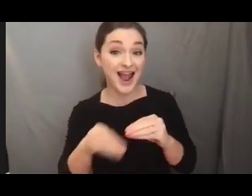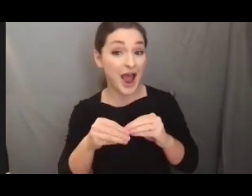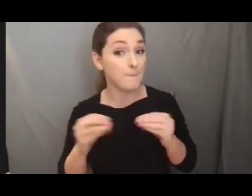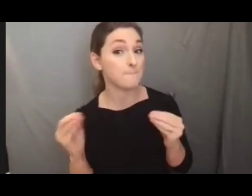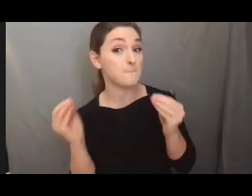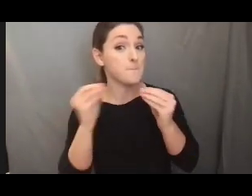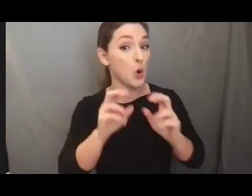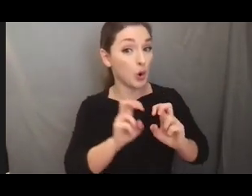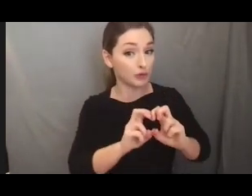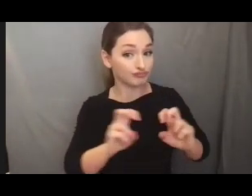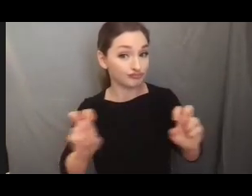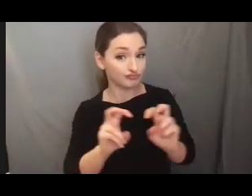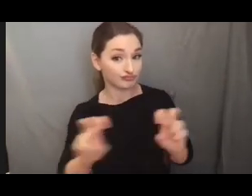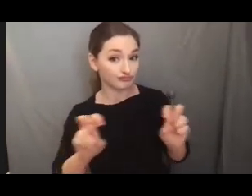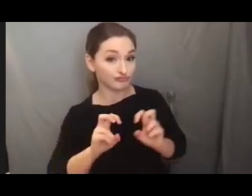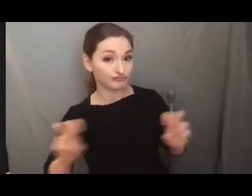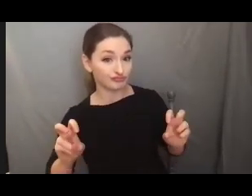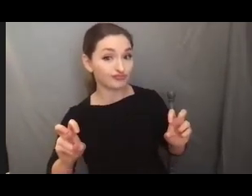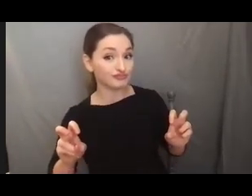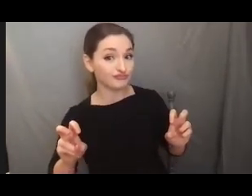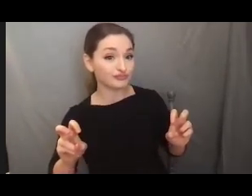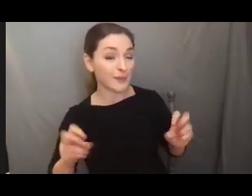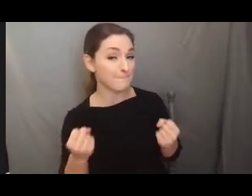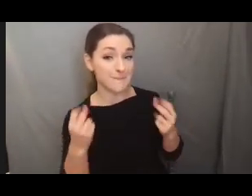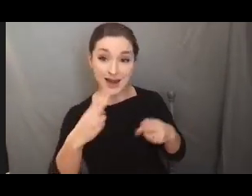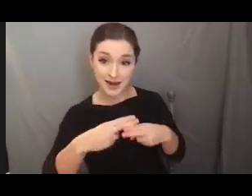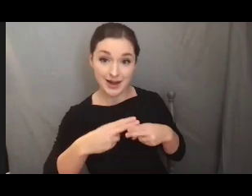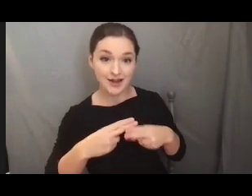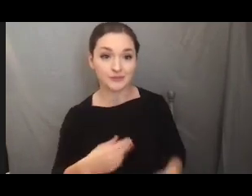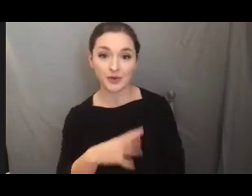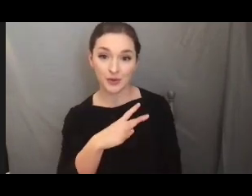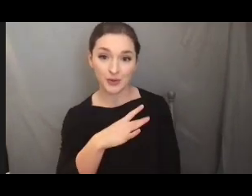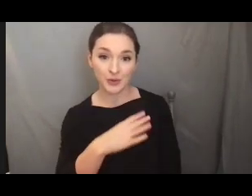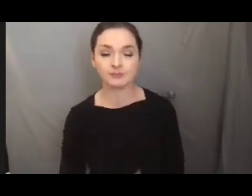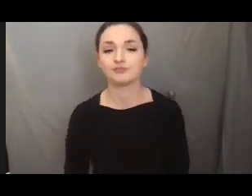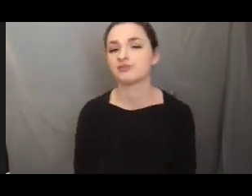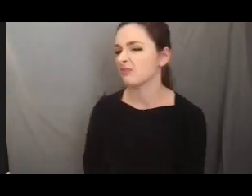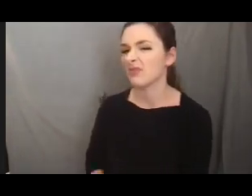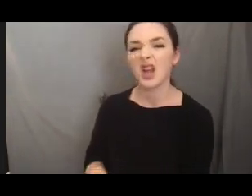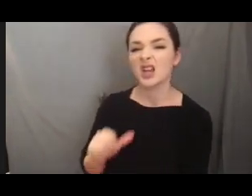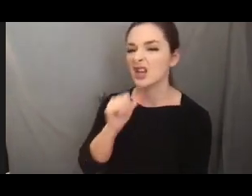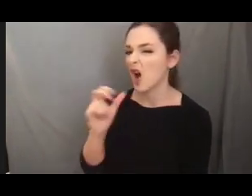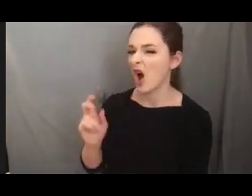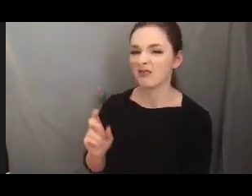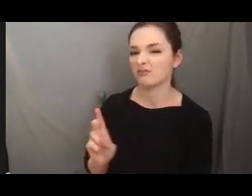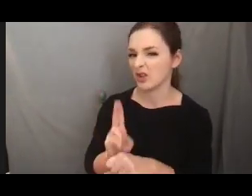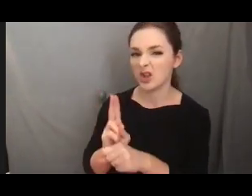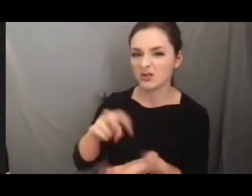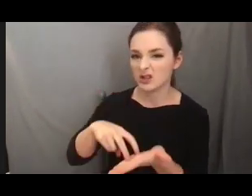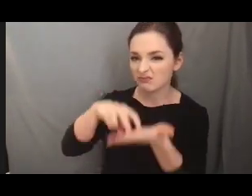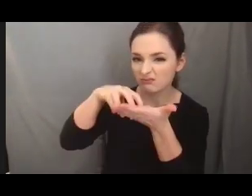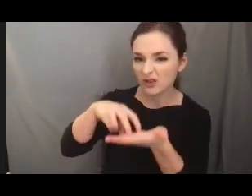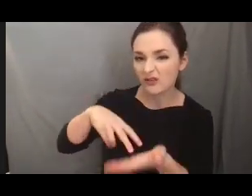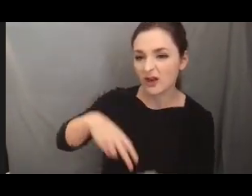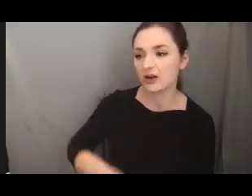Yeah. That's cool. Now, we won't take the elevator up just because it's so enclosed in there, but I want to show the kids some of the things in the